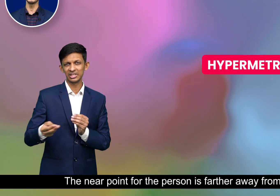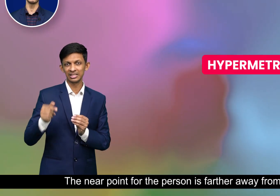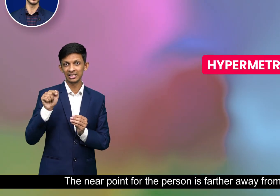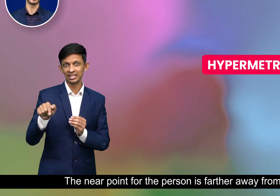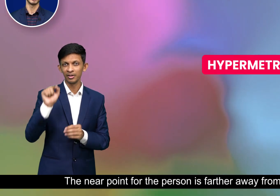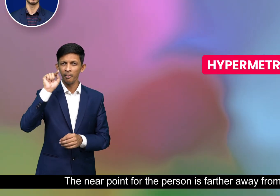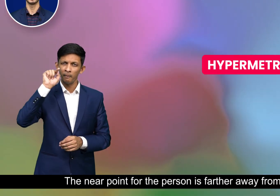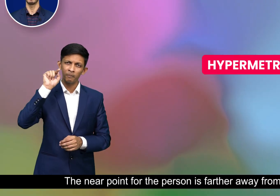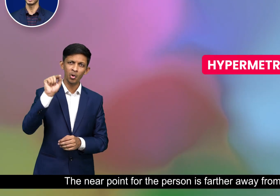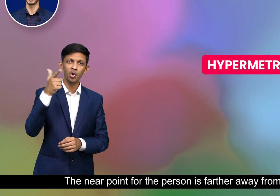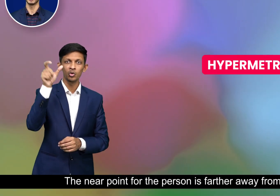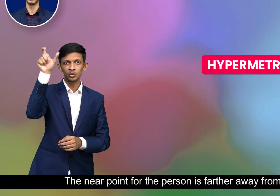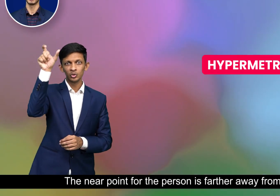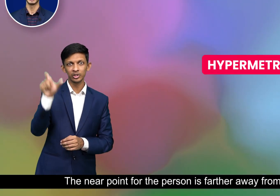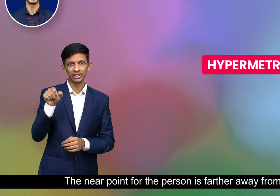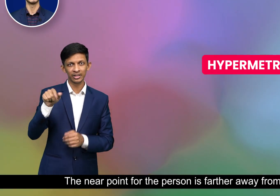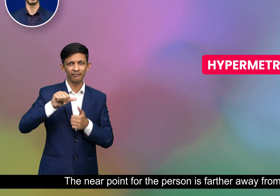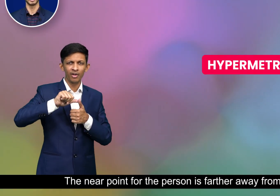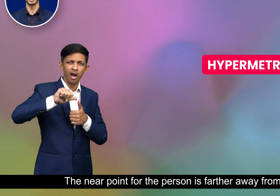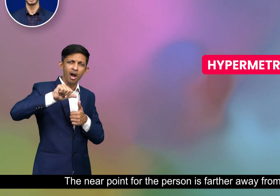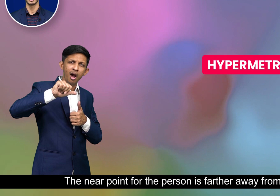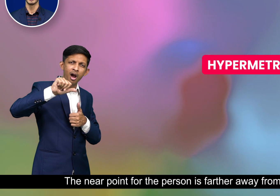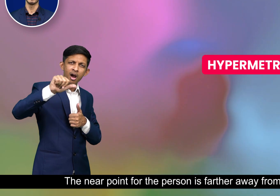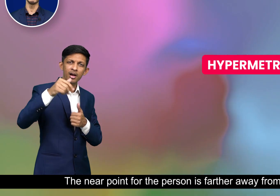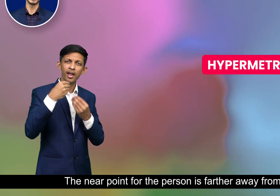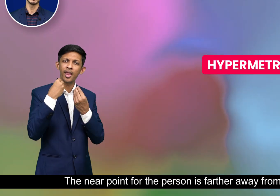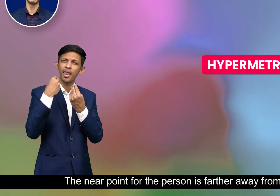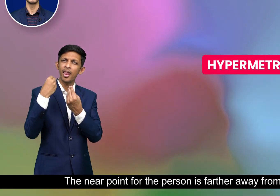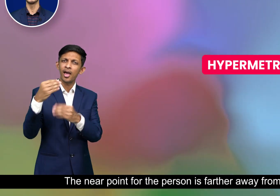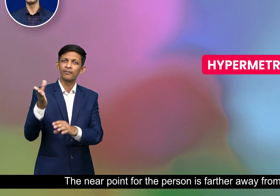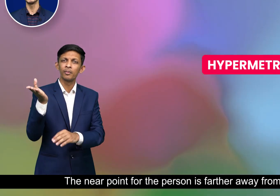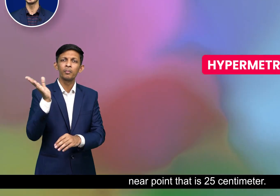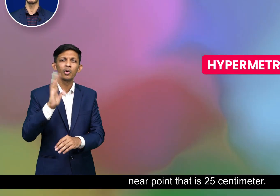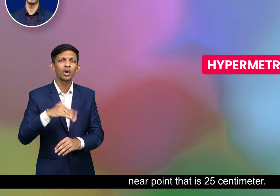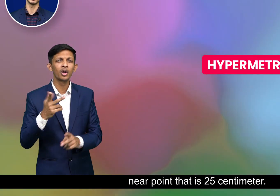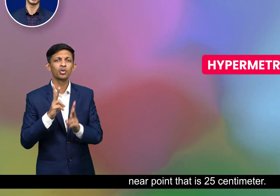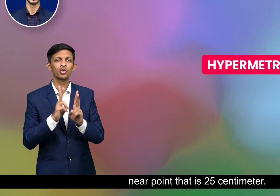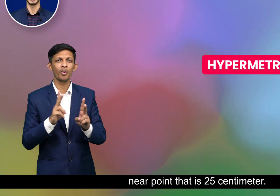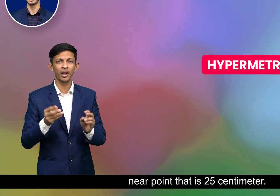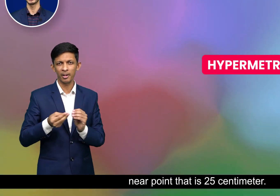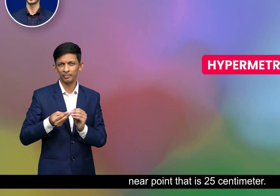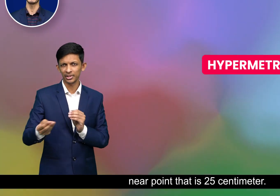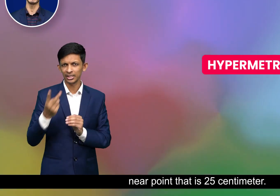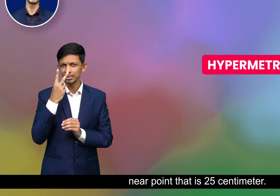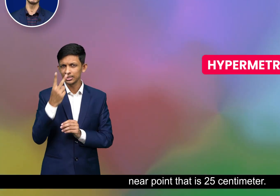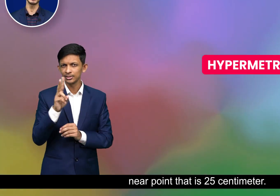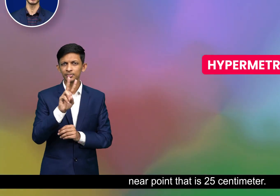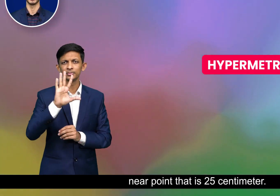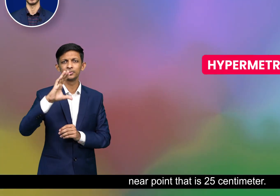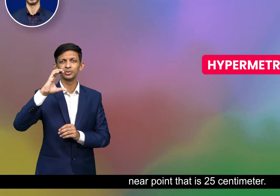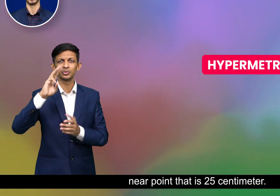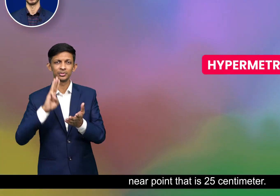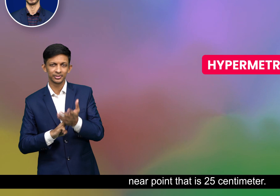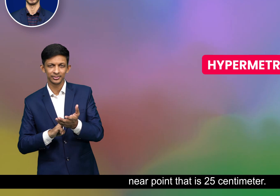The near point for the person is farther away from the normal near point, that is 25